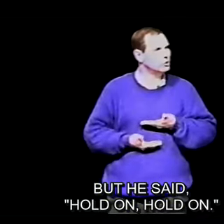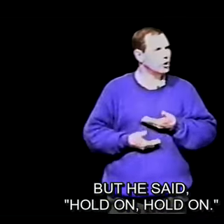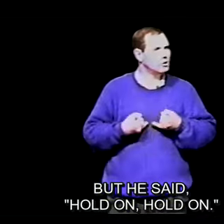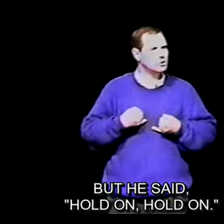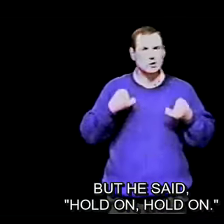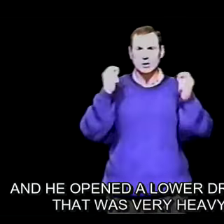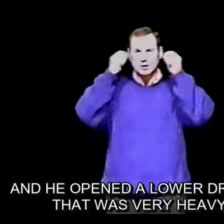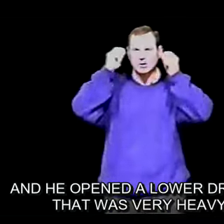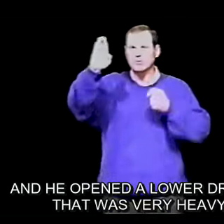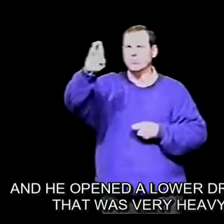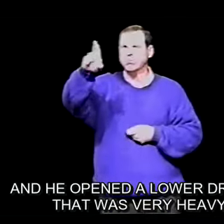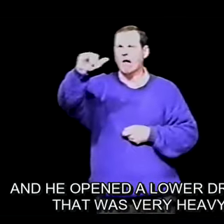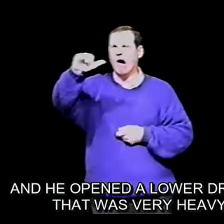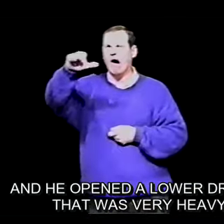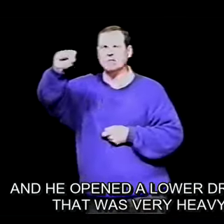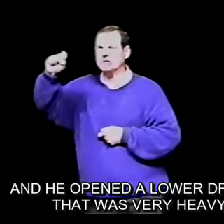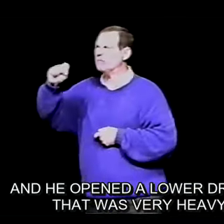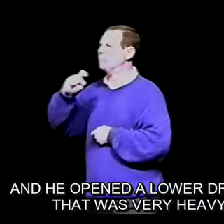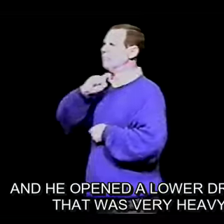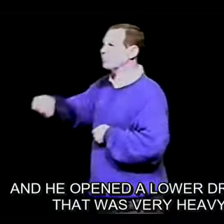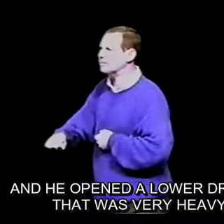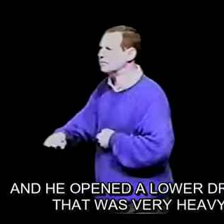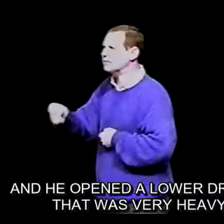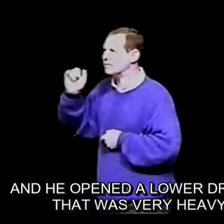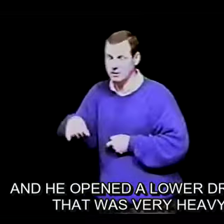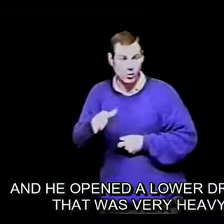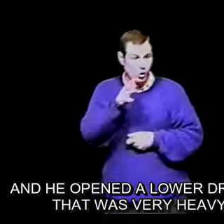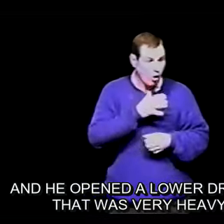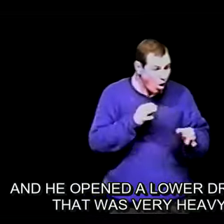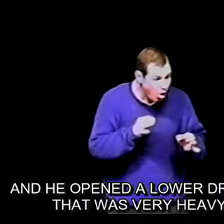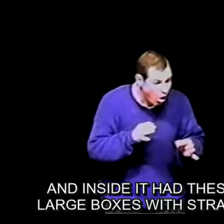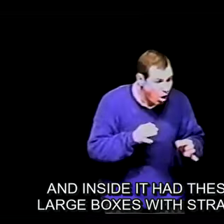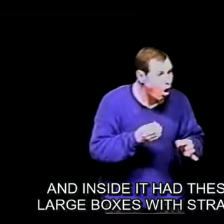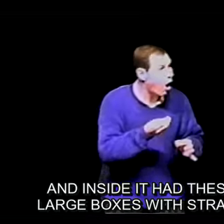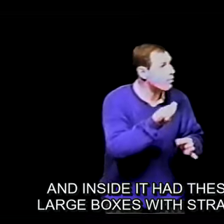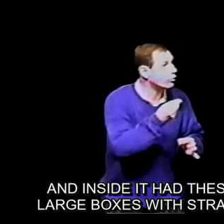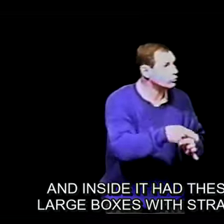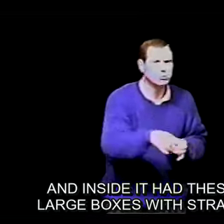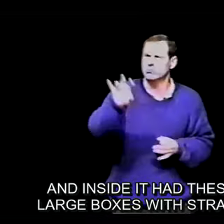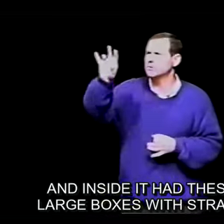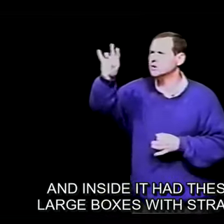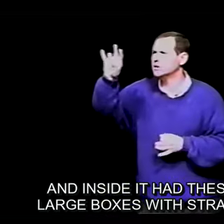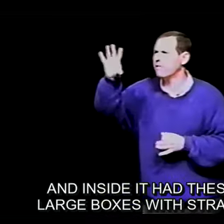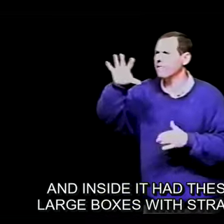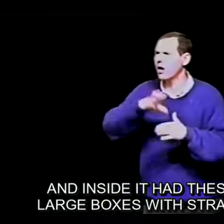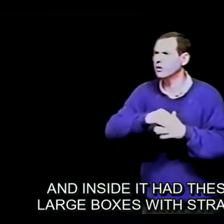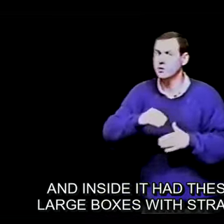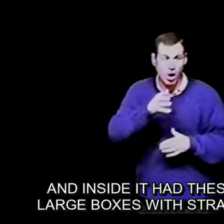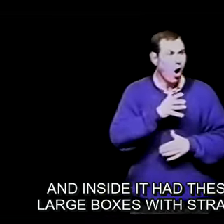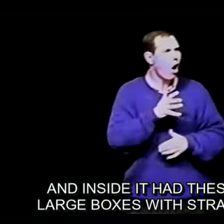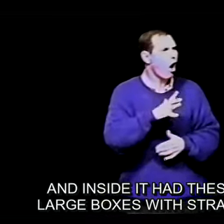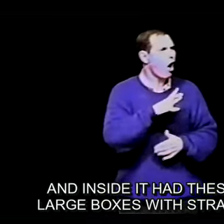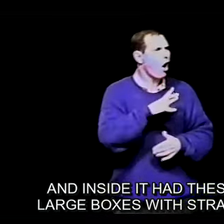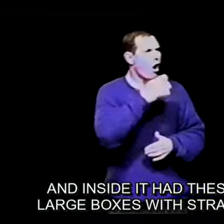was very heavy. And inside it had these large boxes with straps and